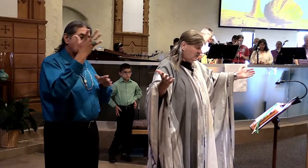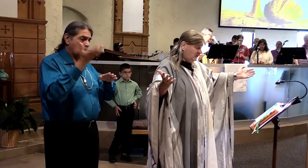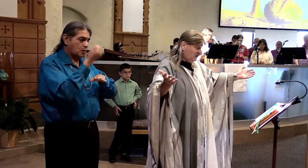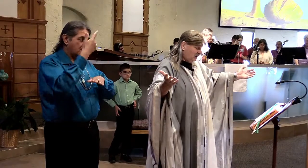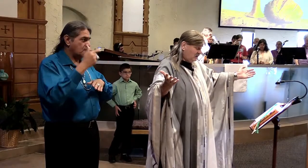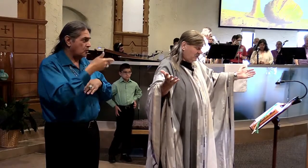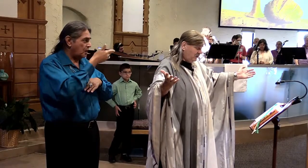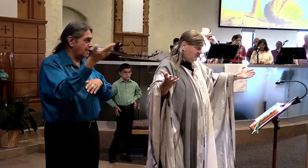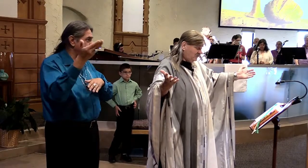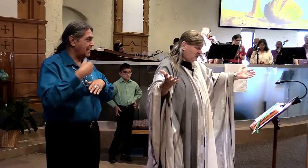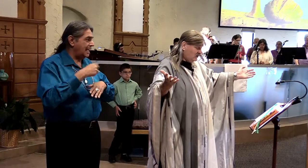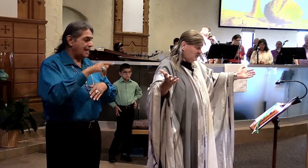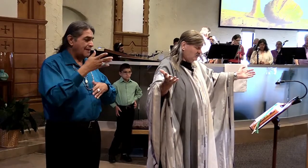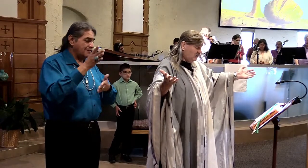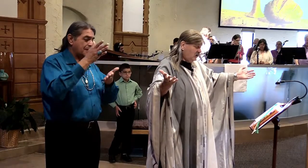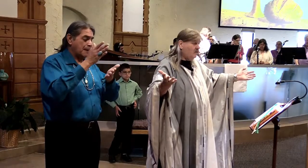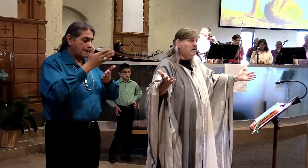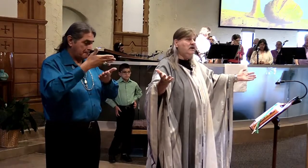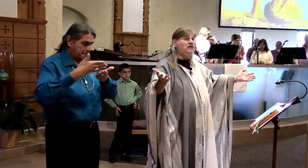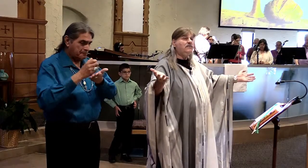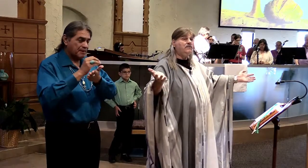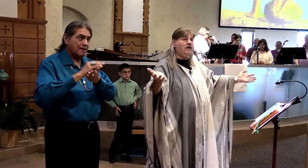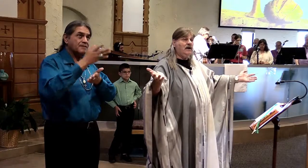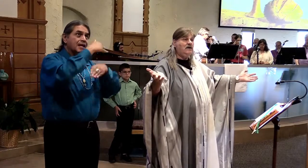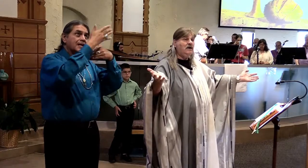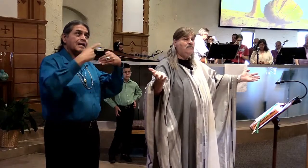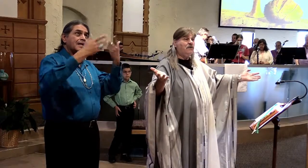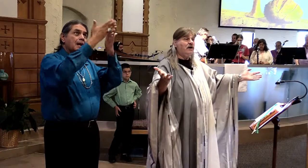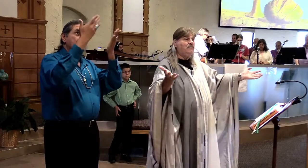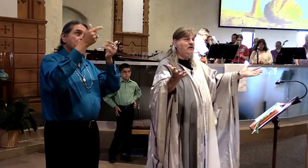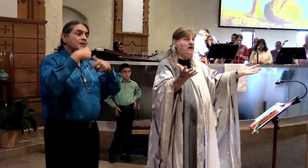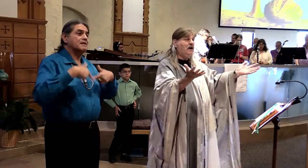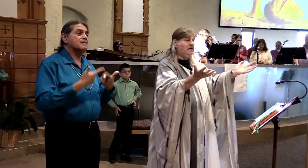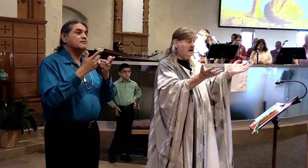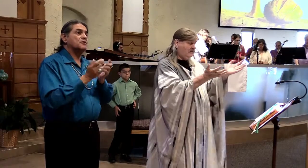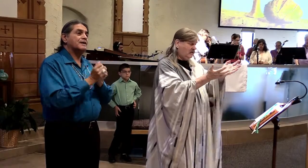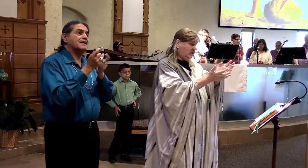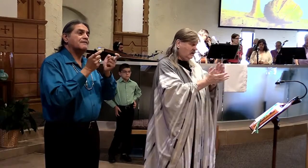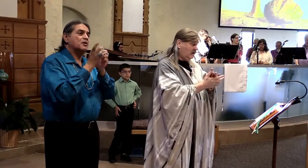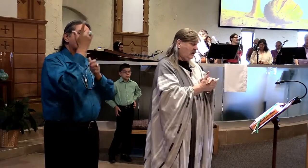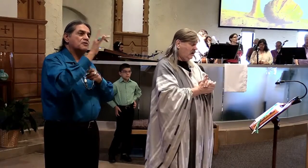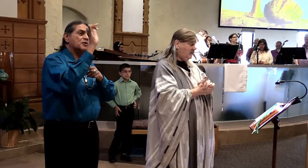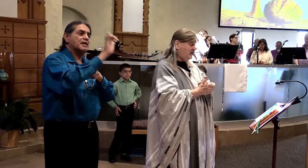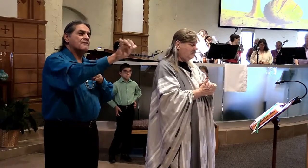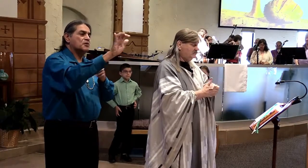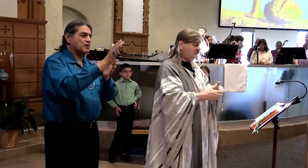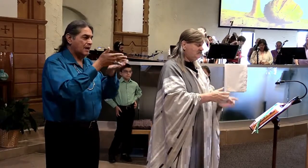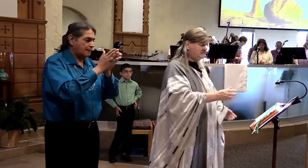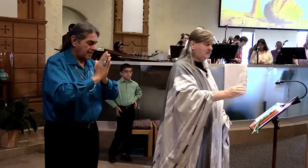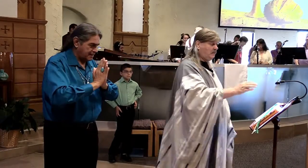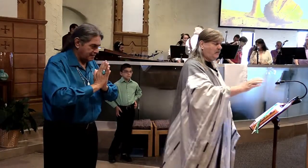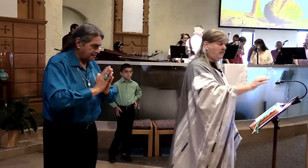us and the peace of the kingdom where you live and reign forever and ever.